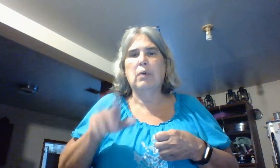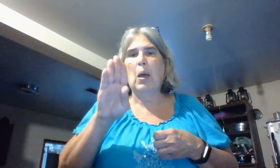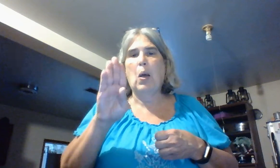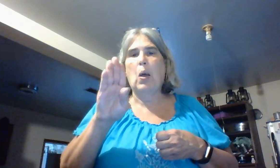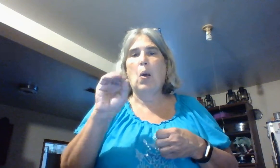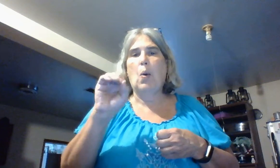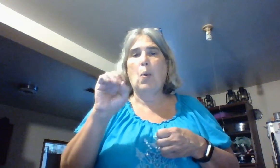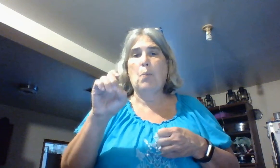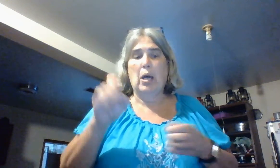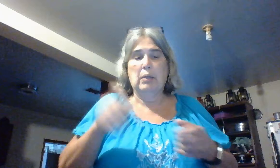is 80 degrees.